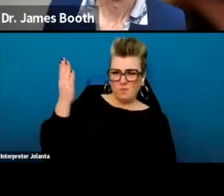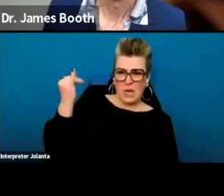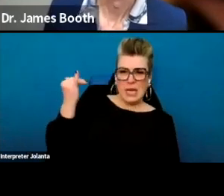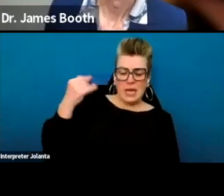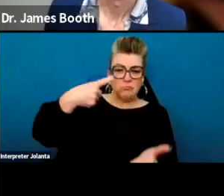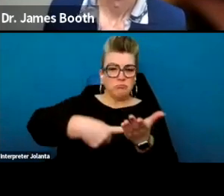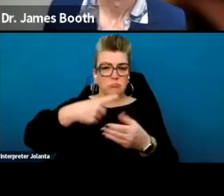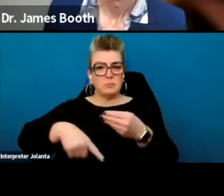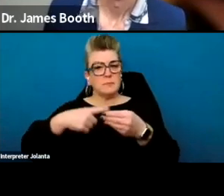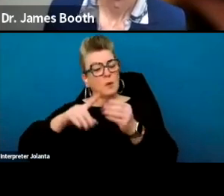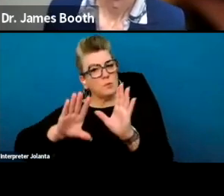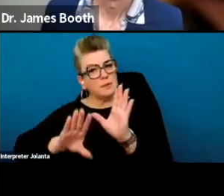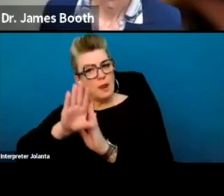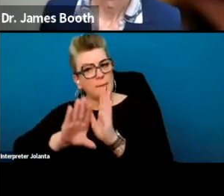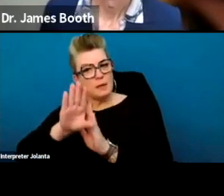developmental